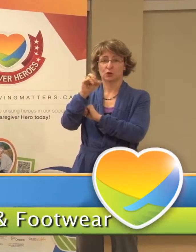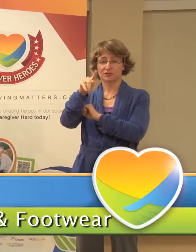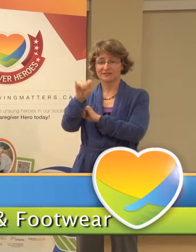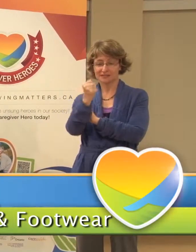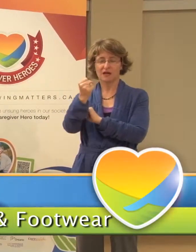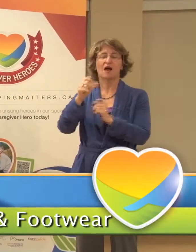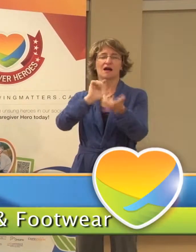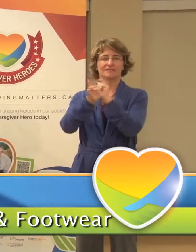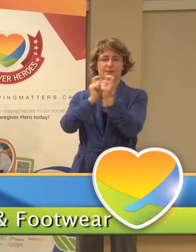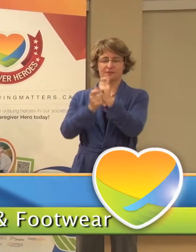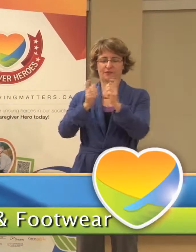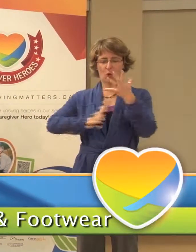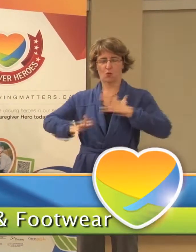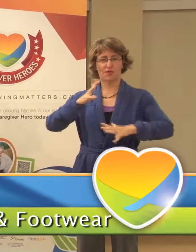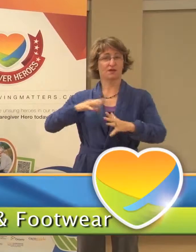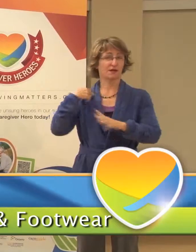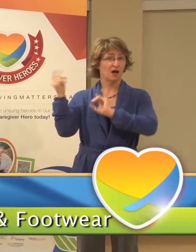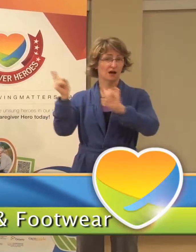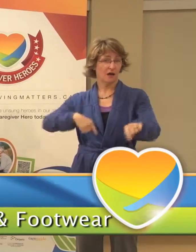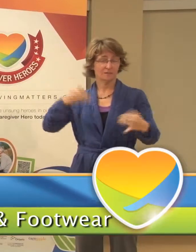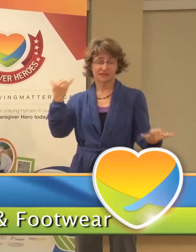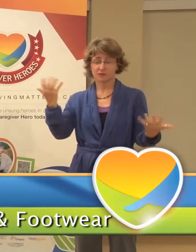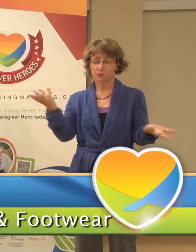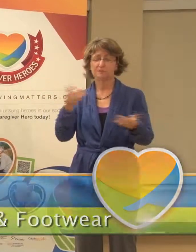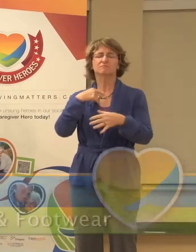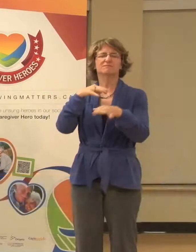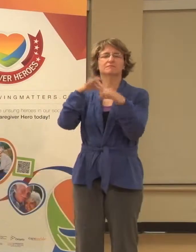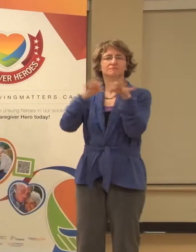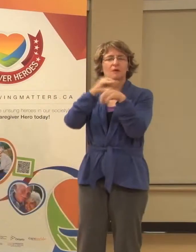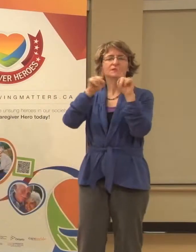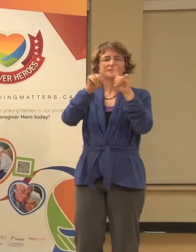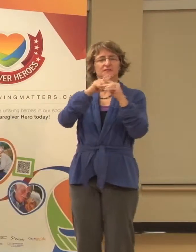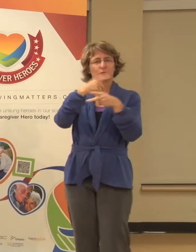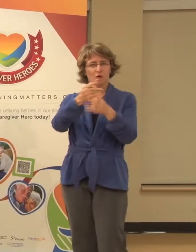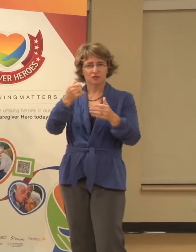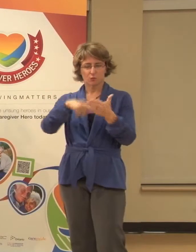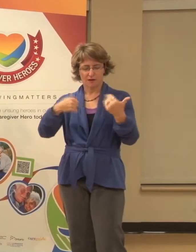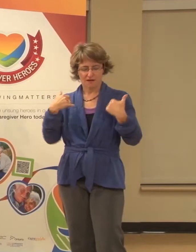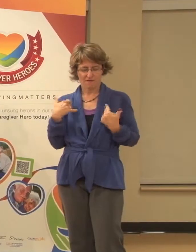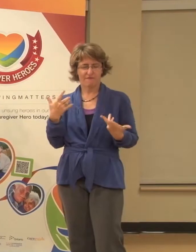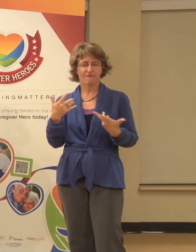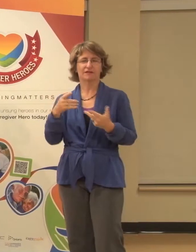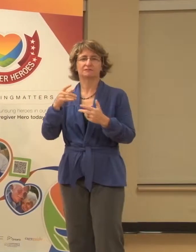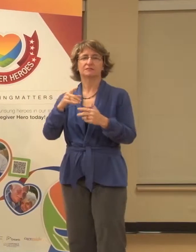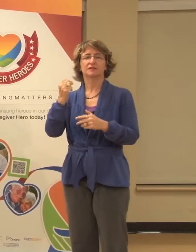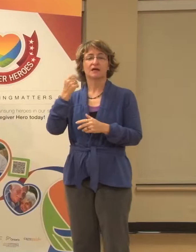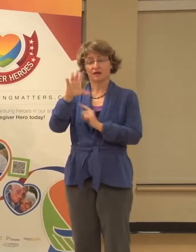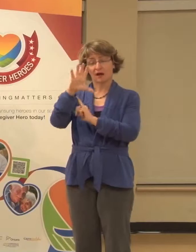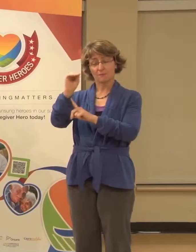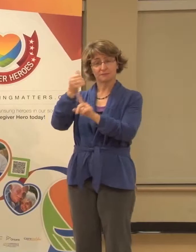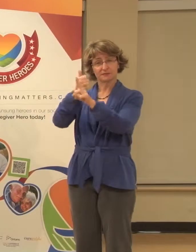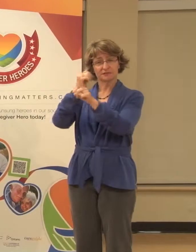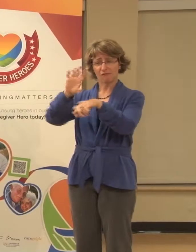today to let you know about the products that we carry with Silvert's. Now, our company has